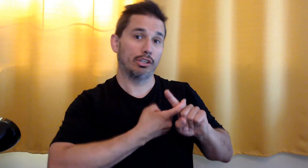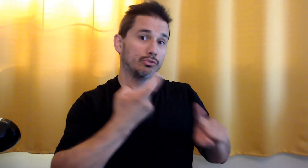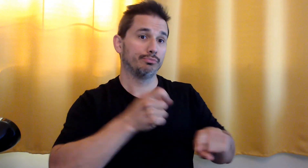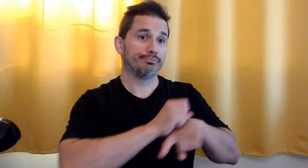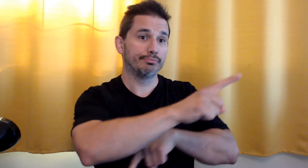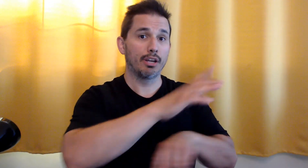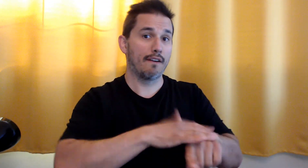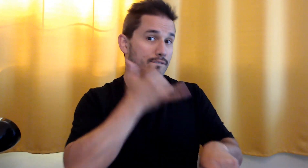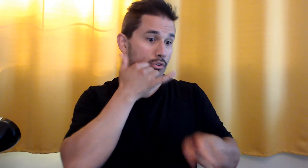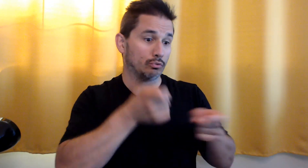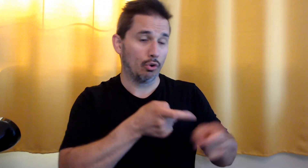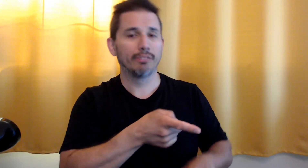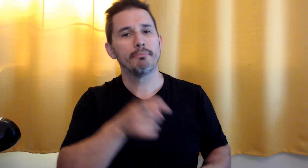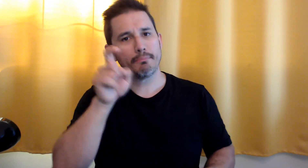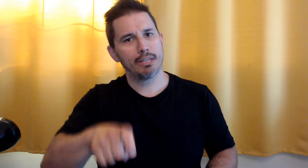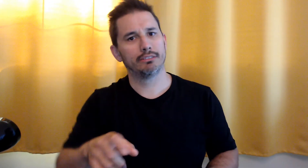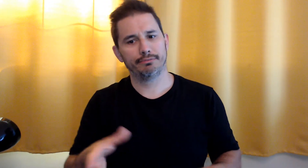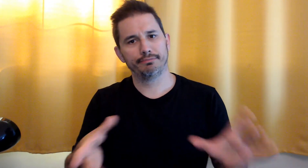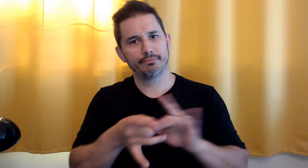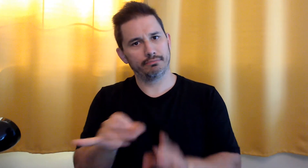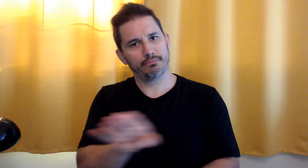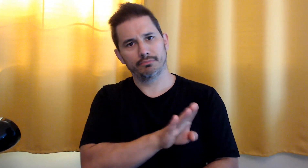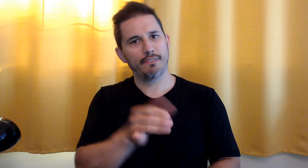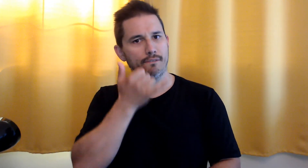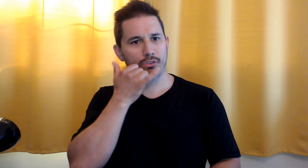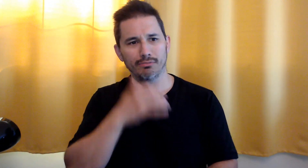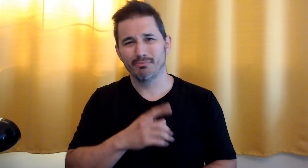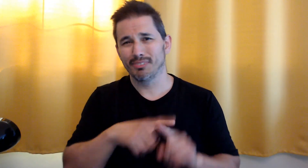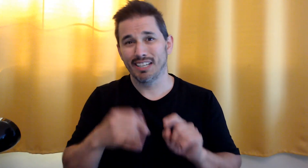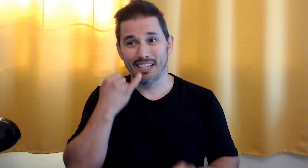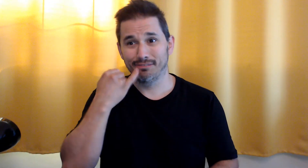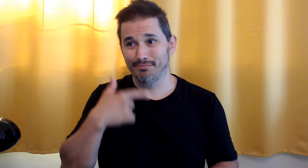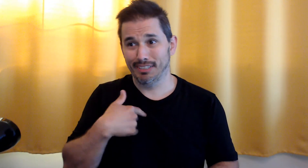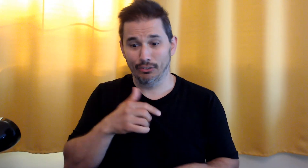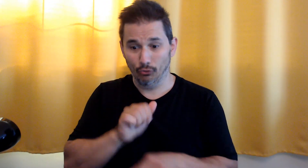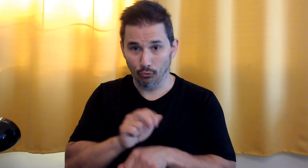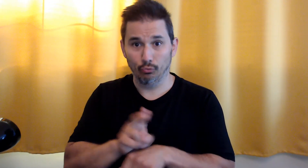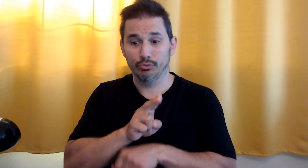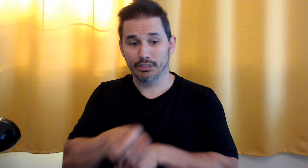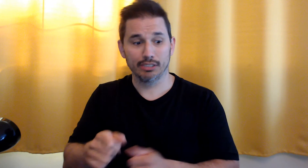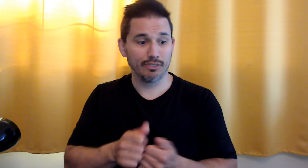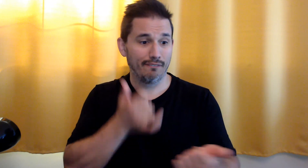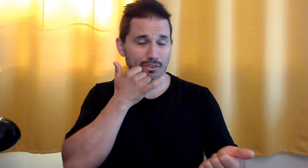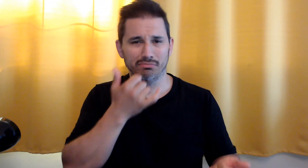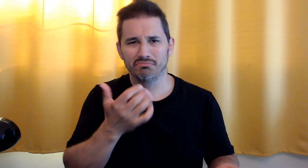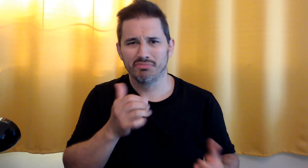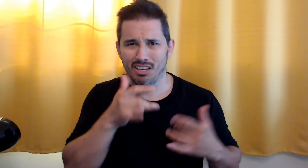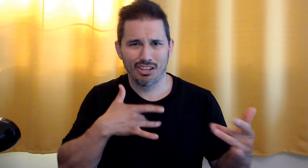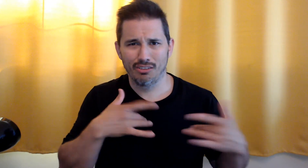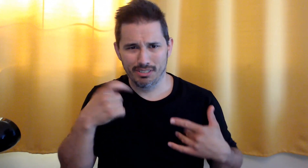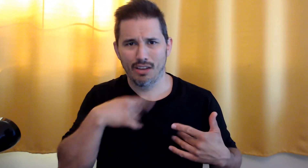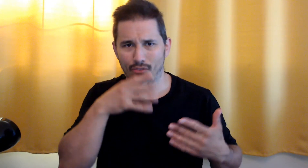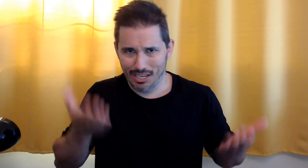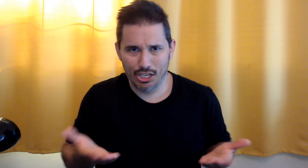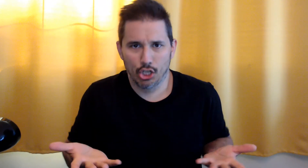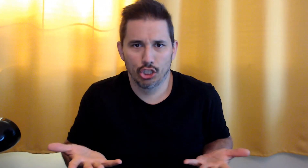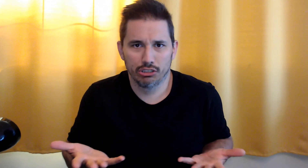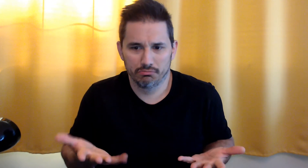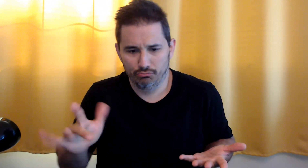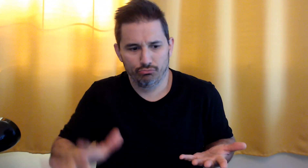connect to first. Usually, you would have it just directly connected to your phone, though, which is pretty easy to